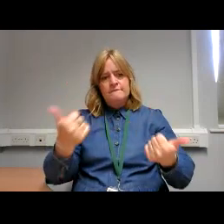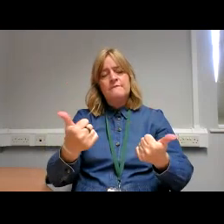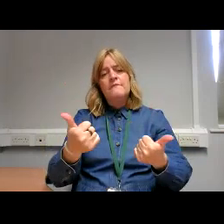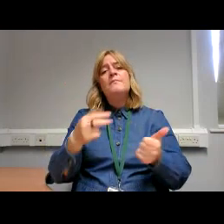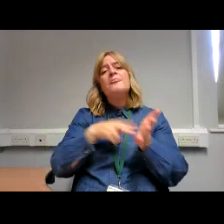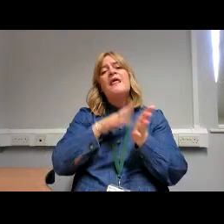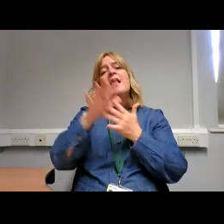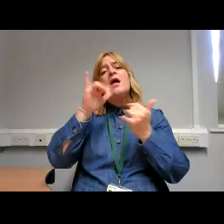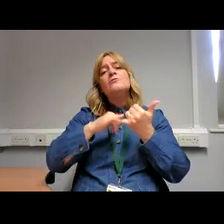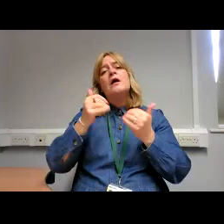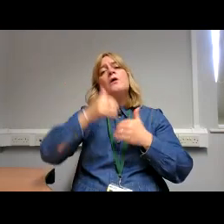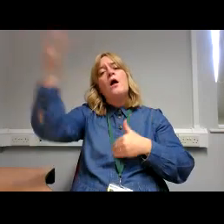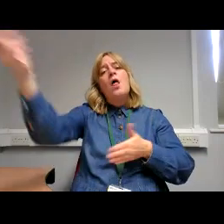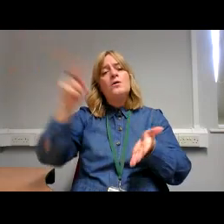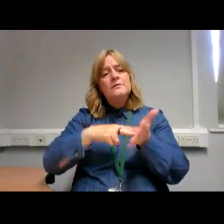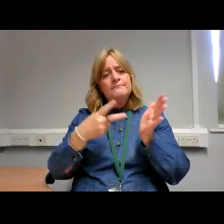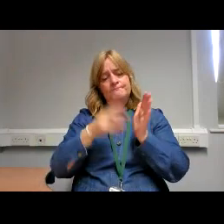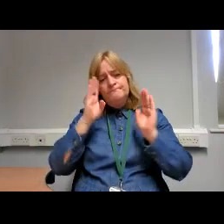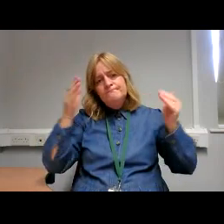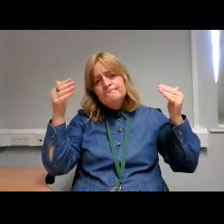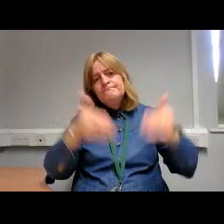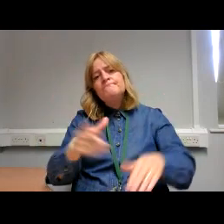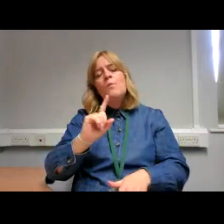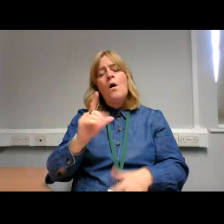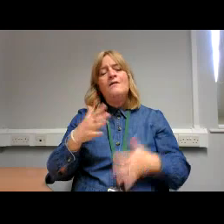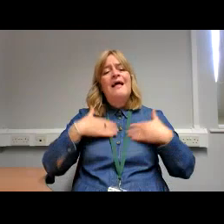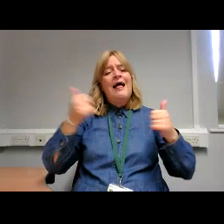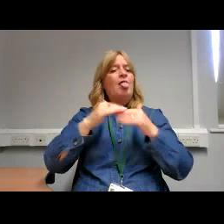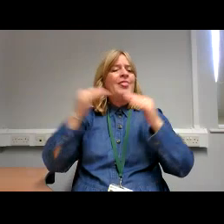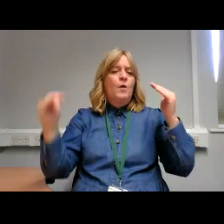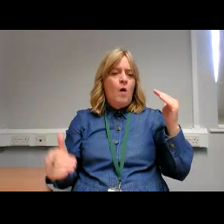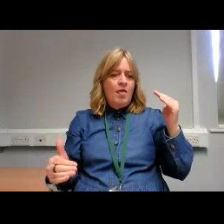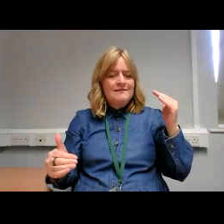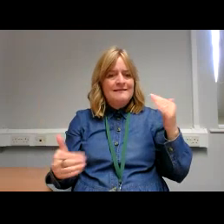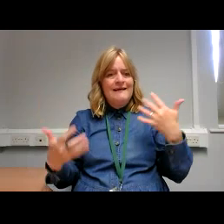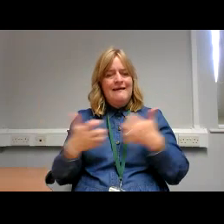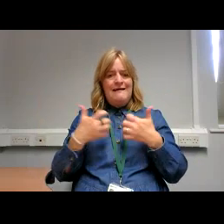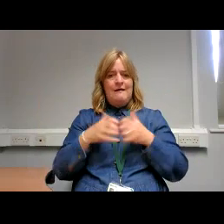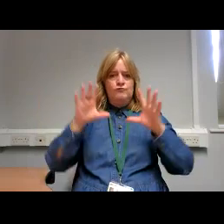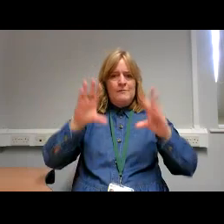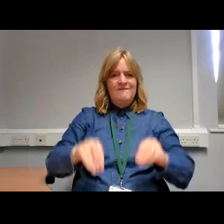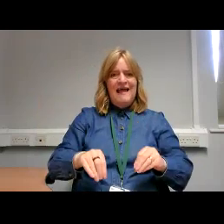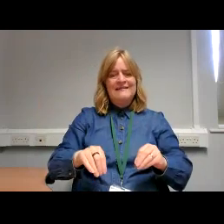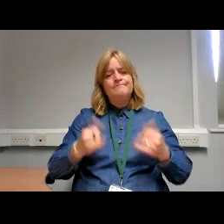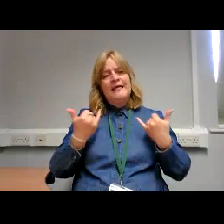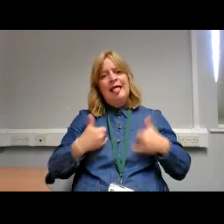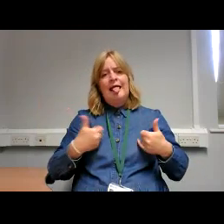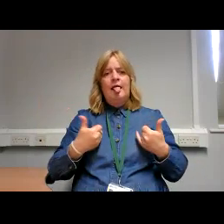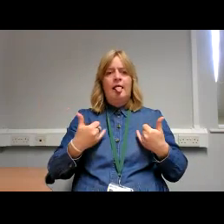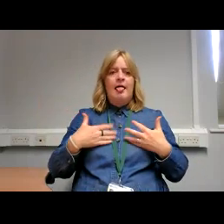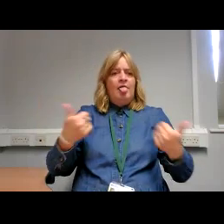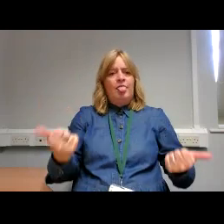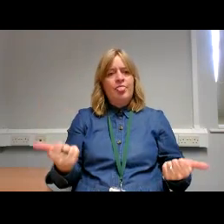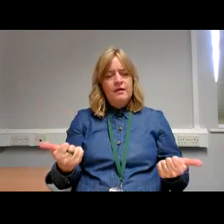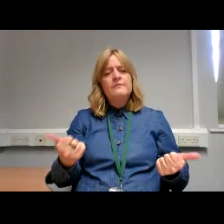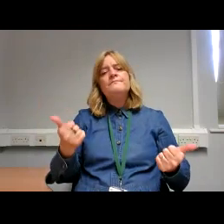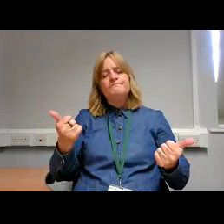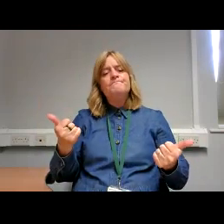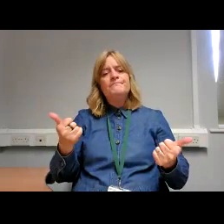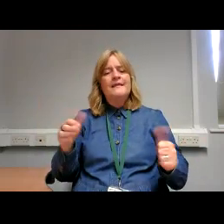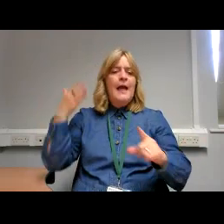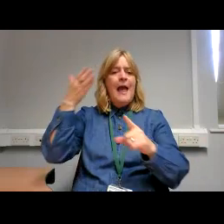long-term plan focuses on tackling health inequalities as well, and the prevention of ill health, and is aiming to